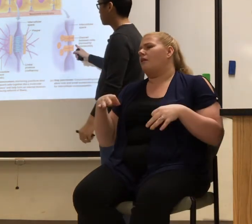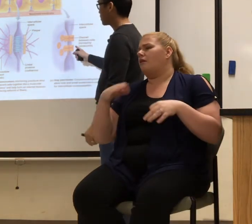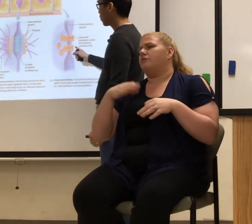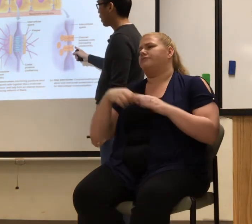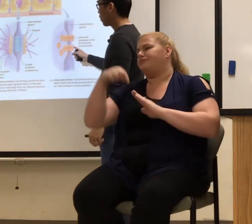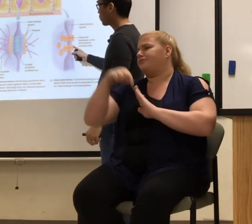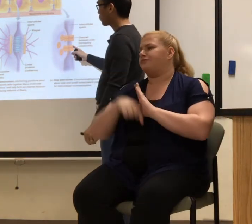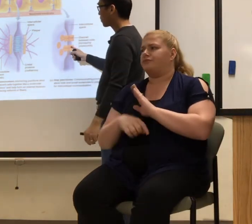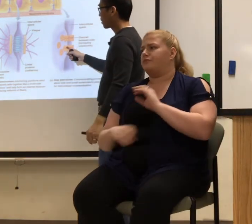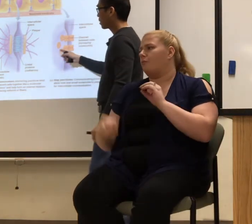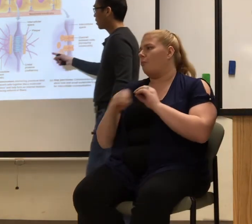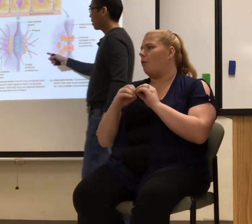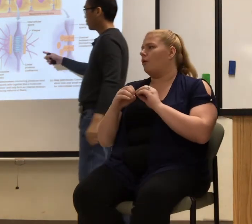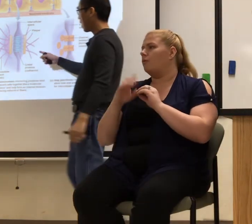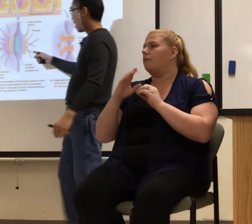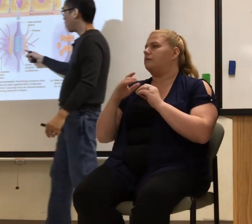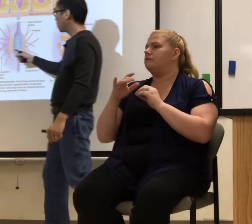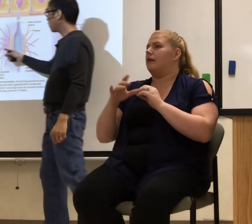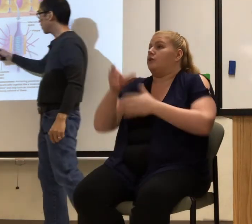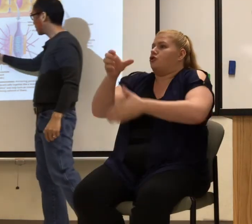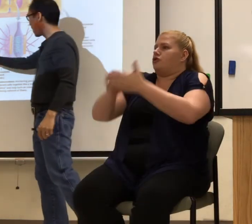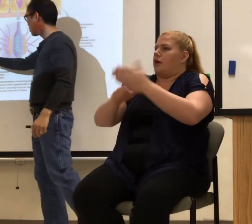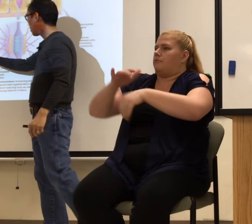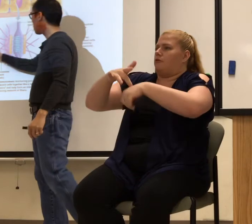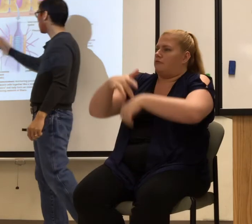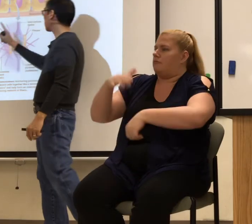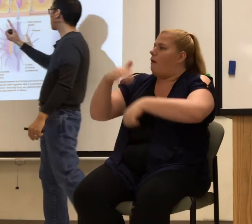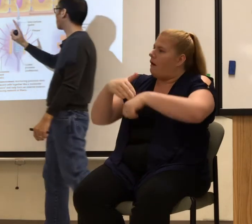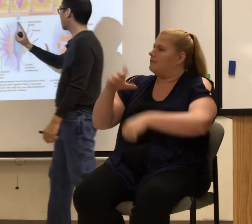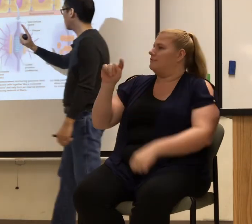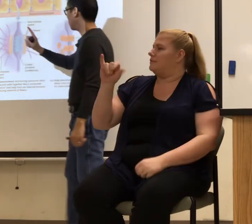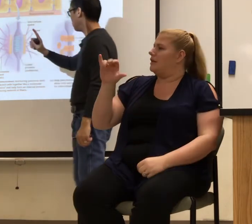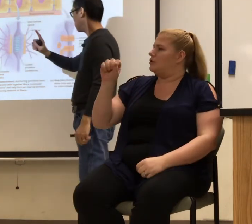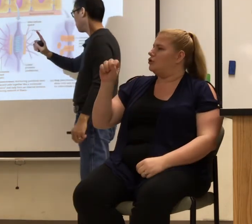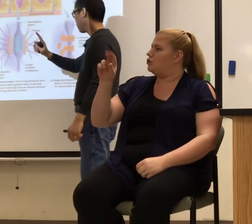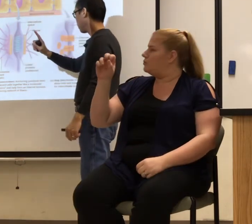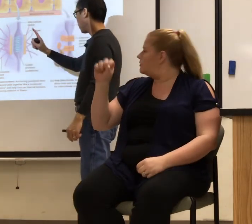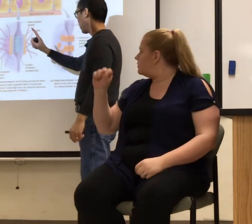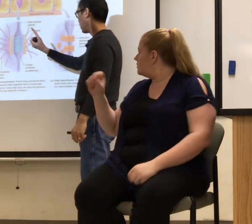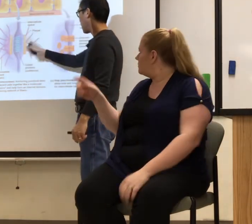in tissues as well. You have tight junctions,